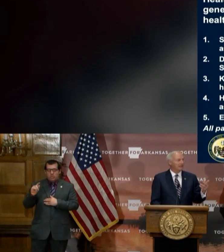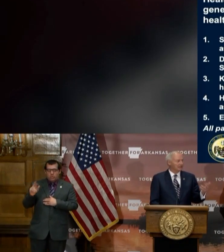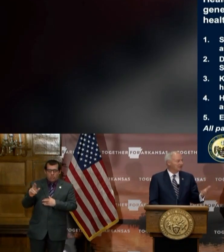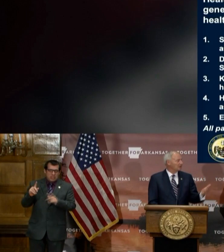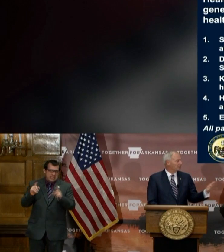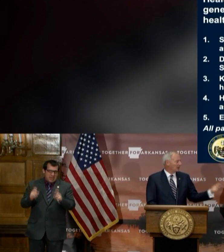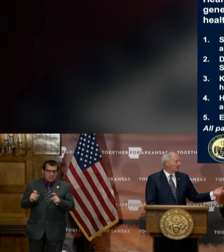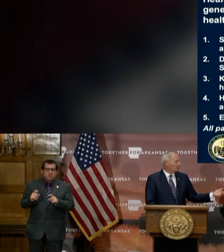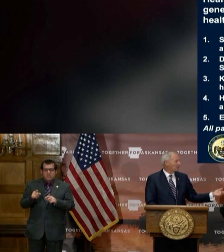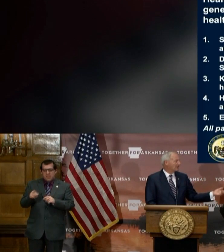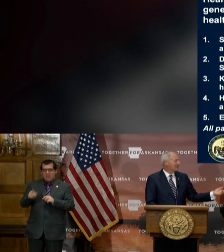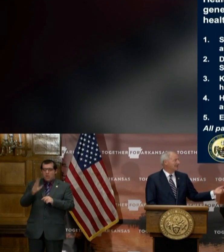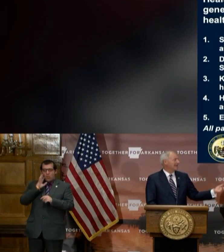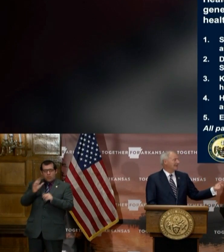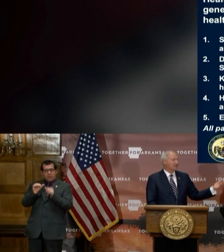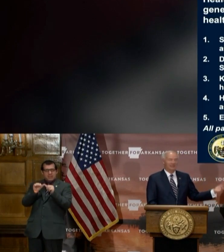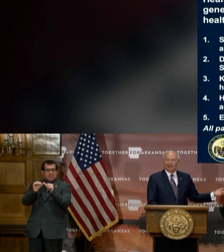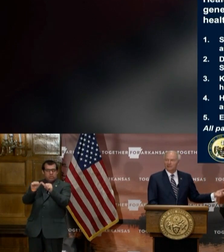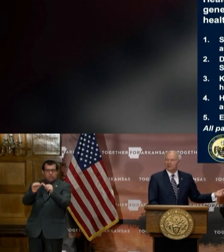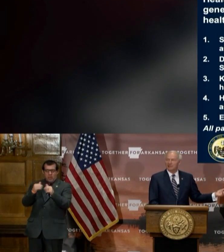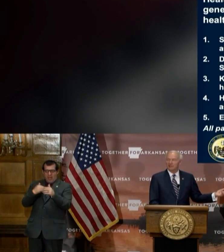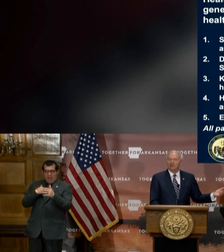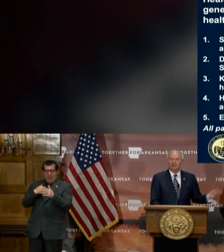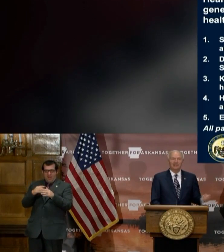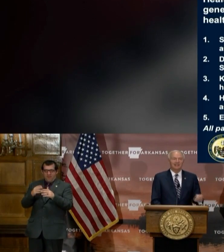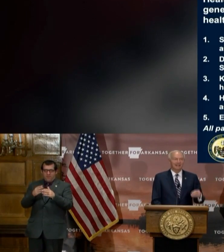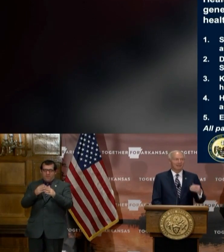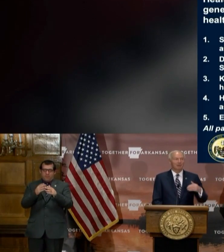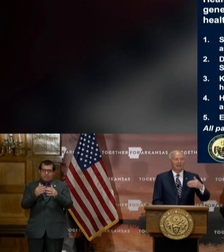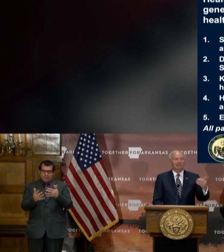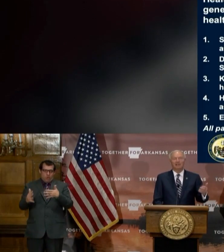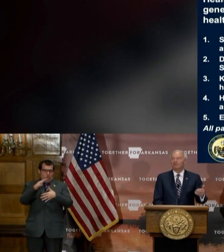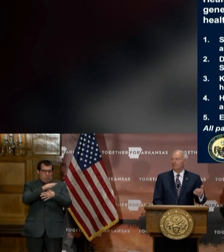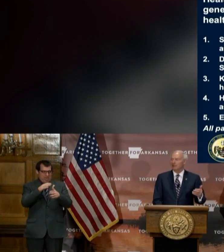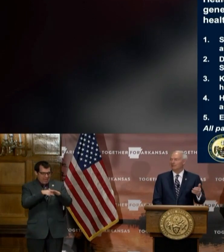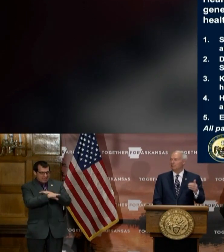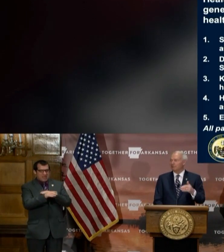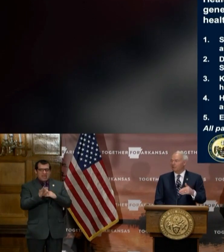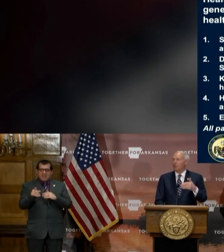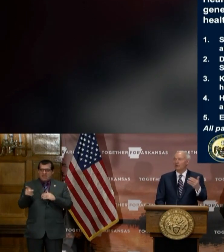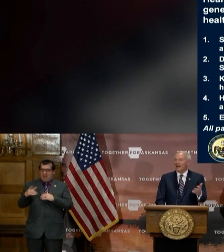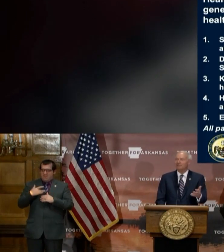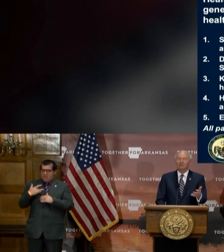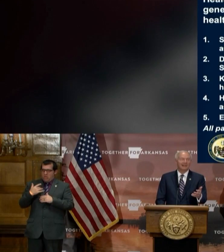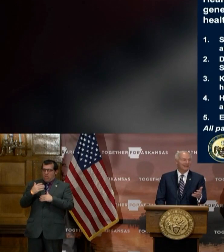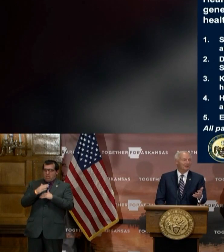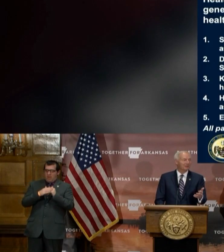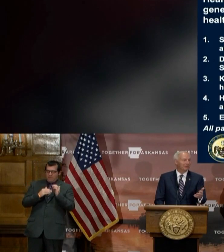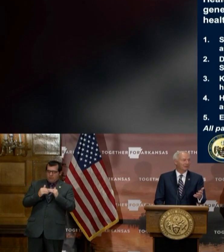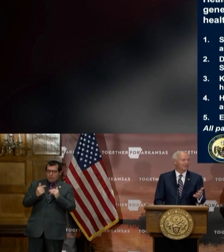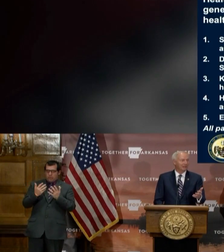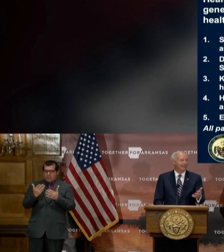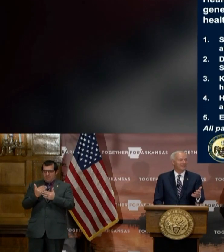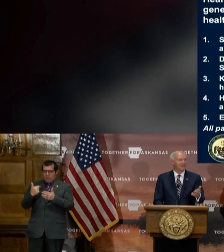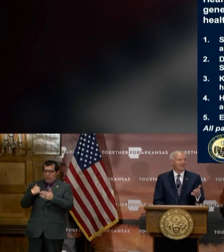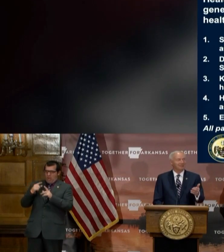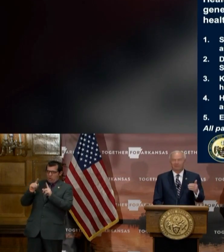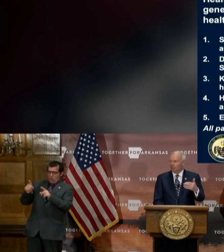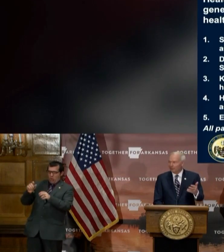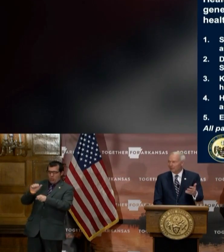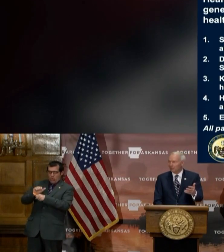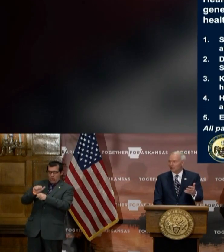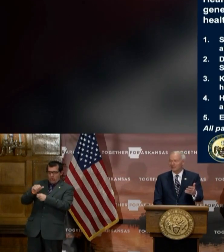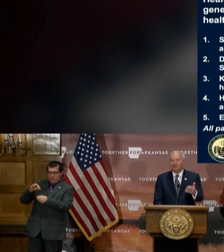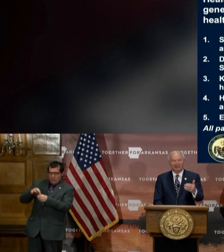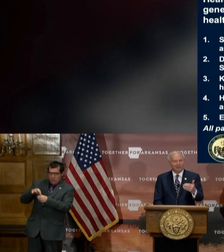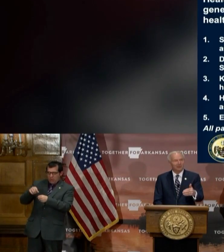have continued priority as the election nears. If they want to have a comfort level before or after they go to the polling place,